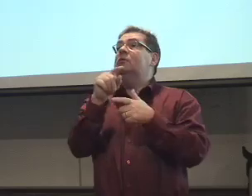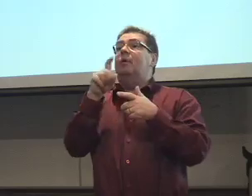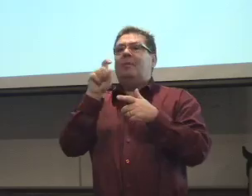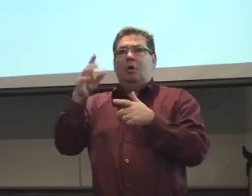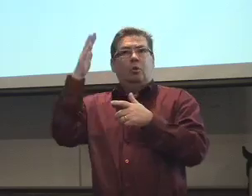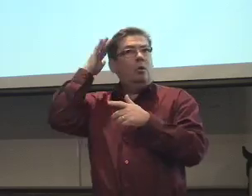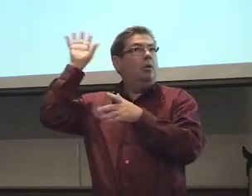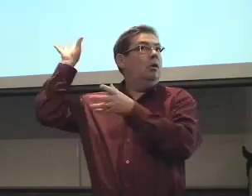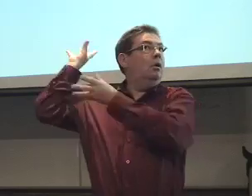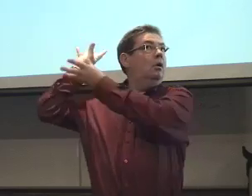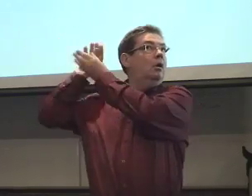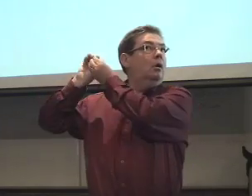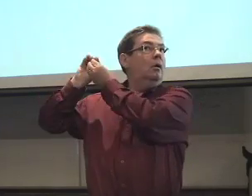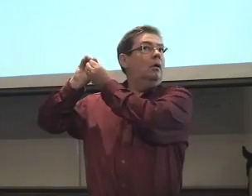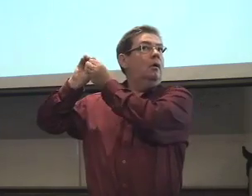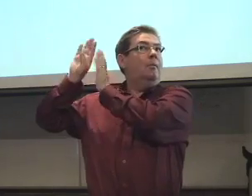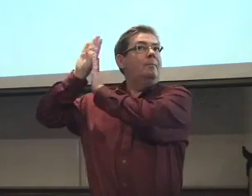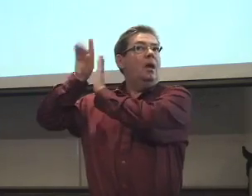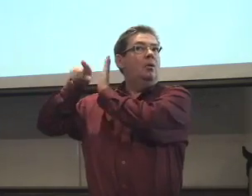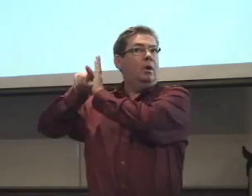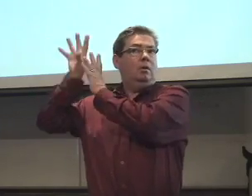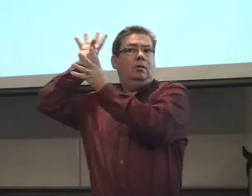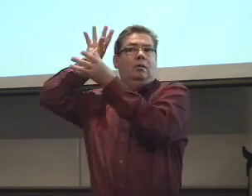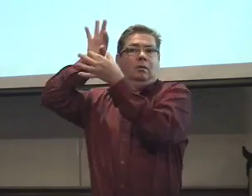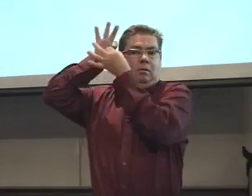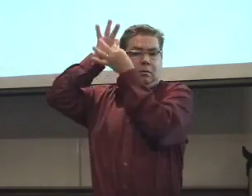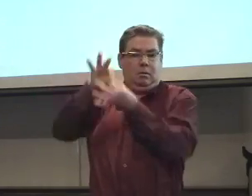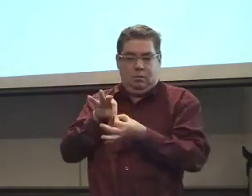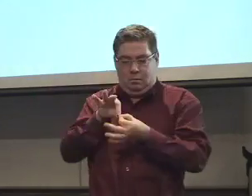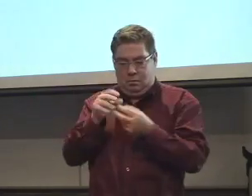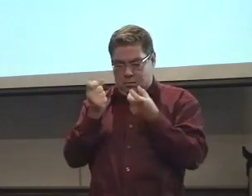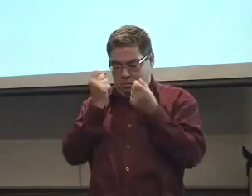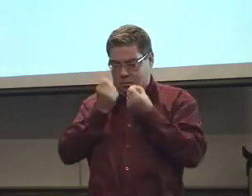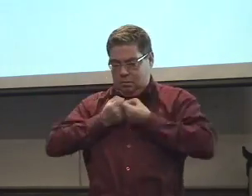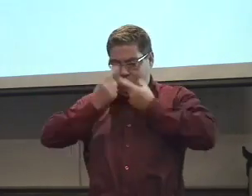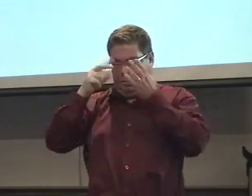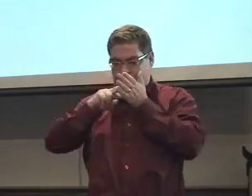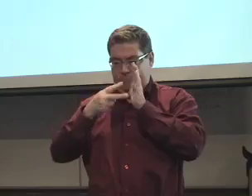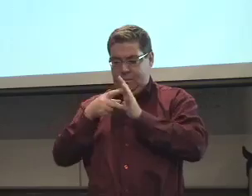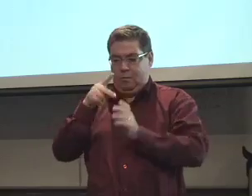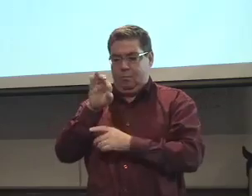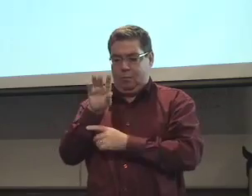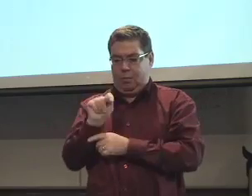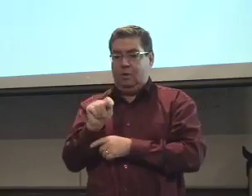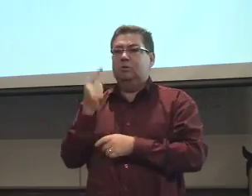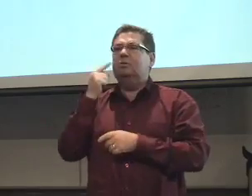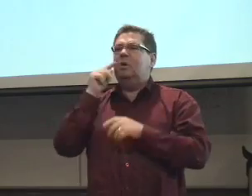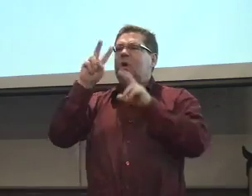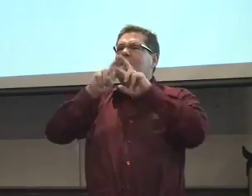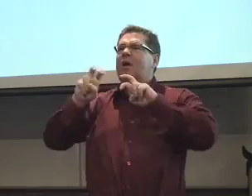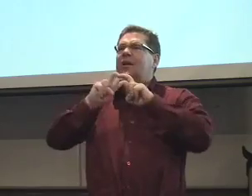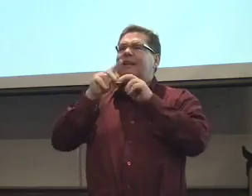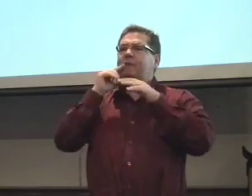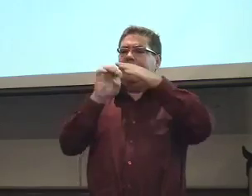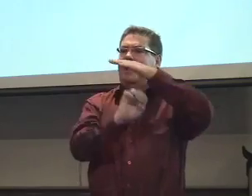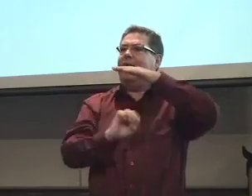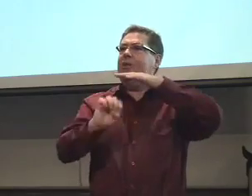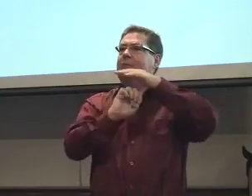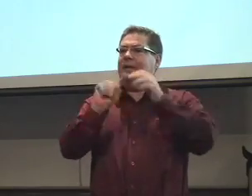it. And fourthly, if you do an analysis of how text changes just in the elementary years, it's astounding